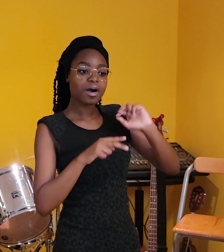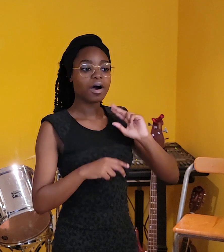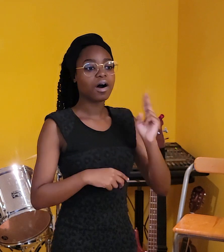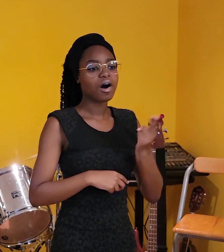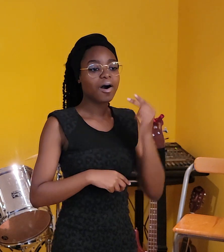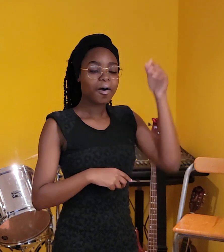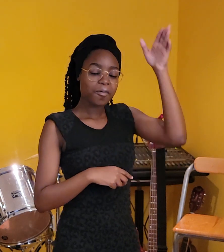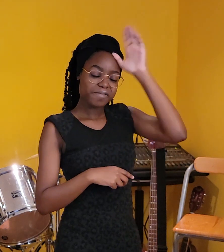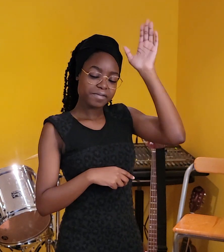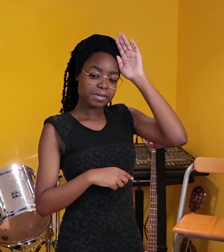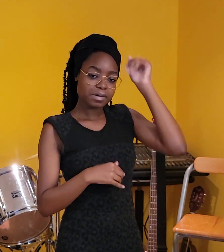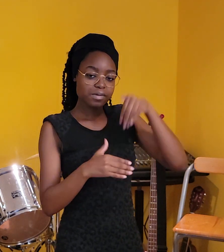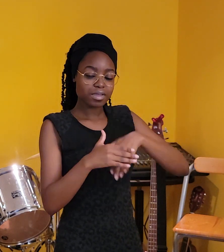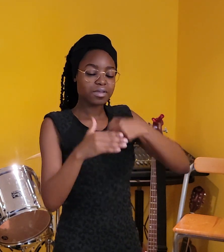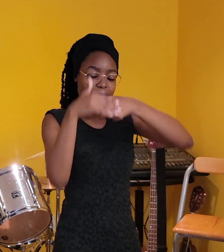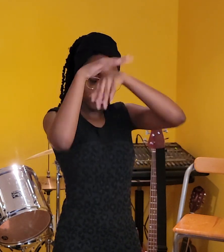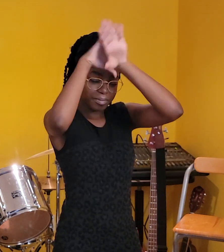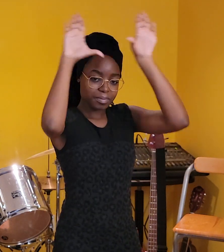heaven.